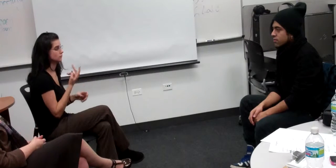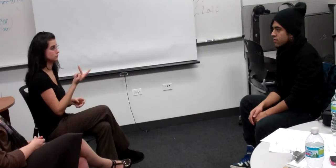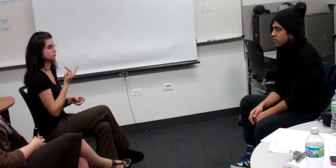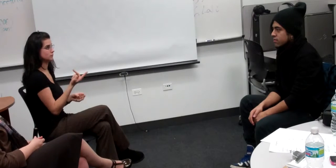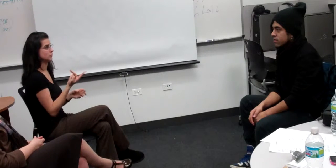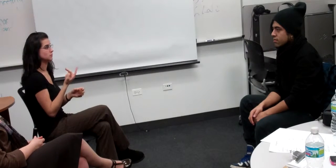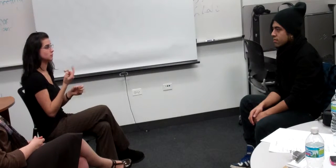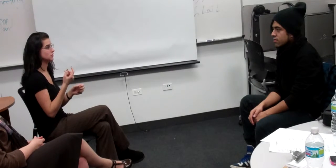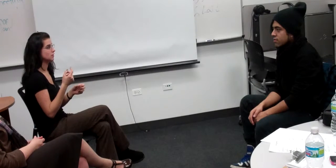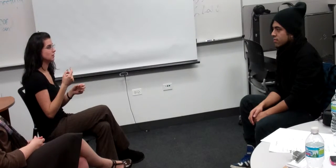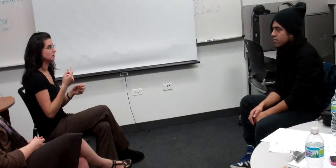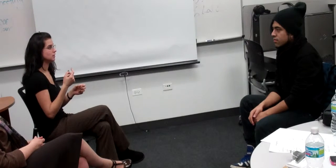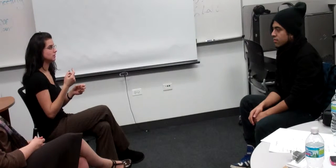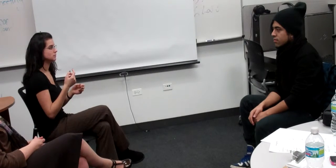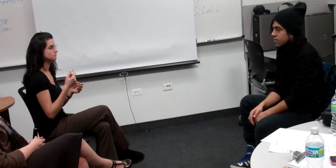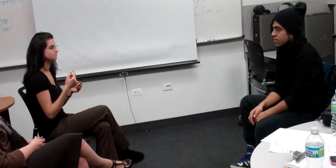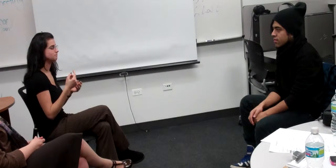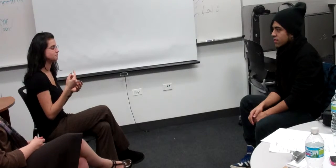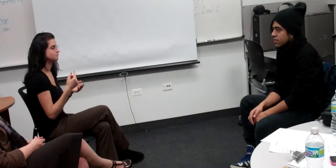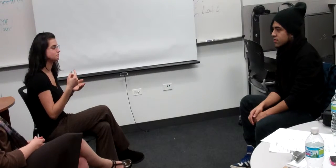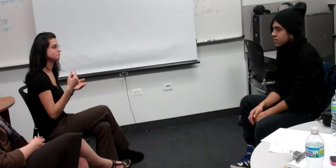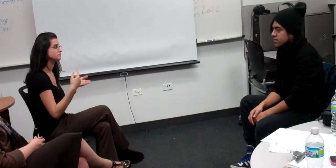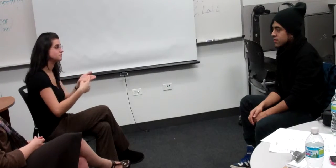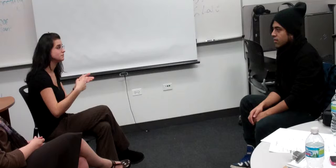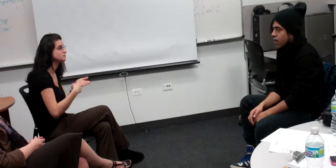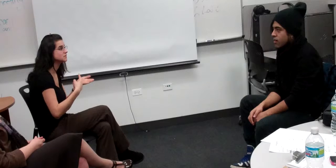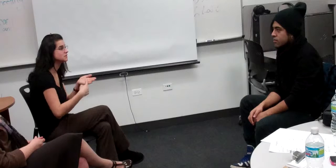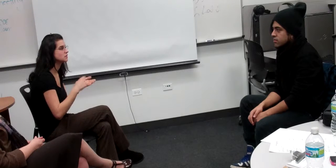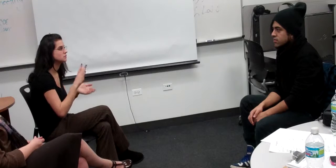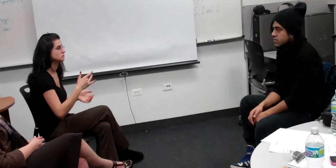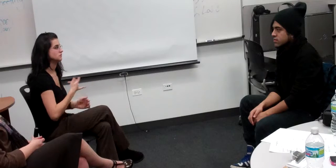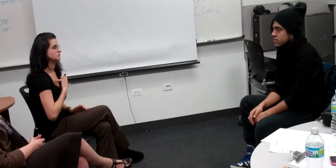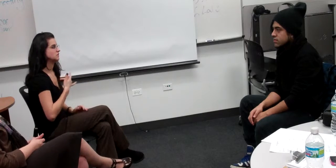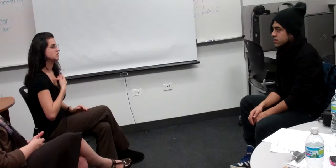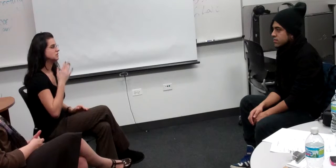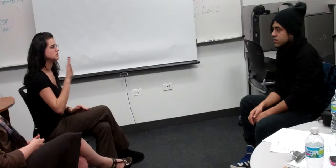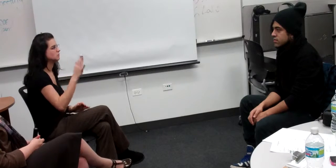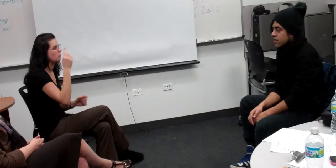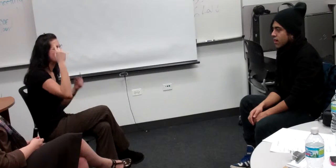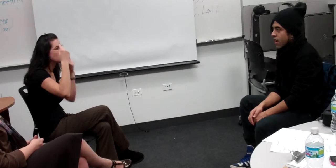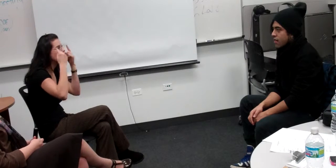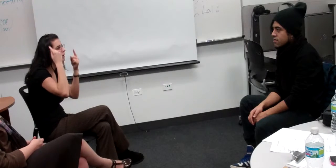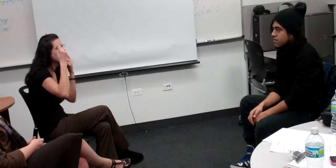figure out how you're feeling and what you're thinking. Sometimes I might ask you a question that,